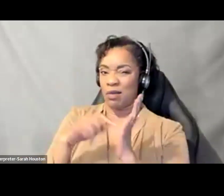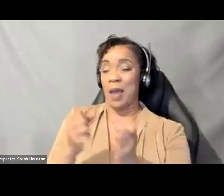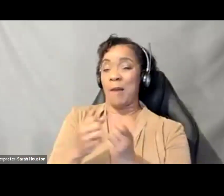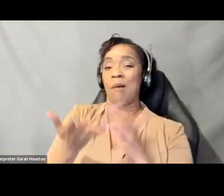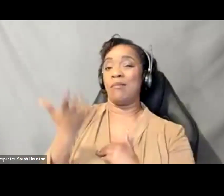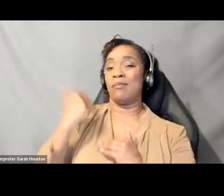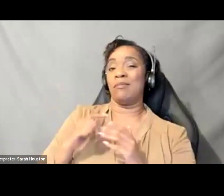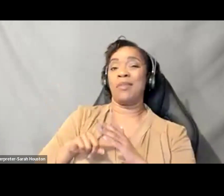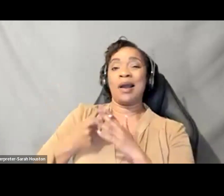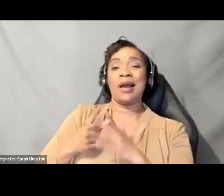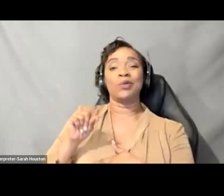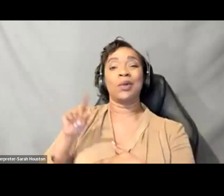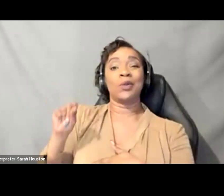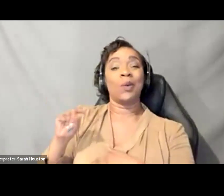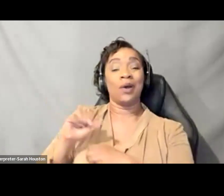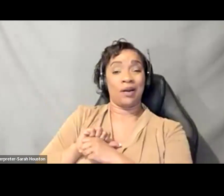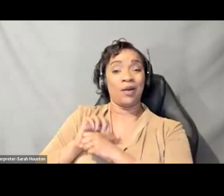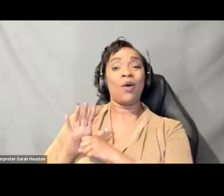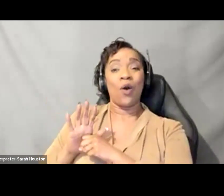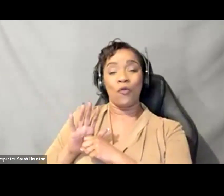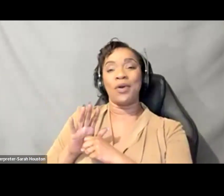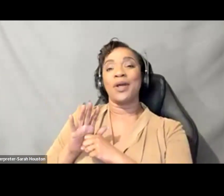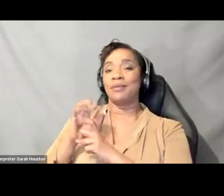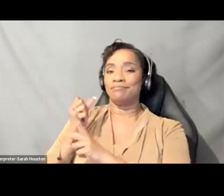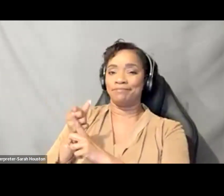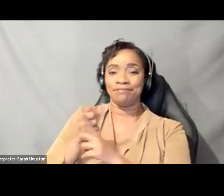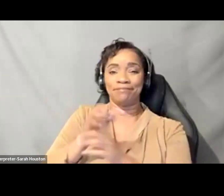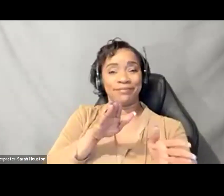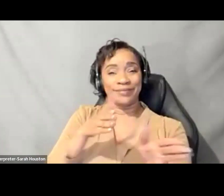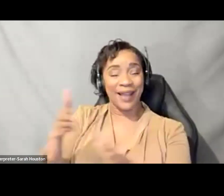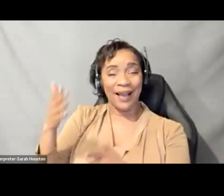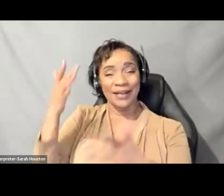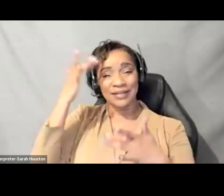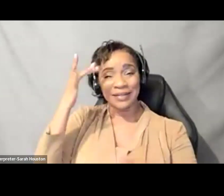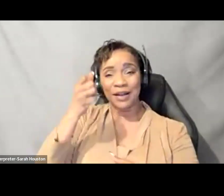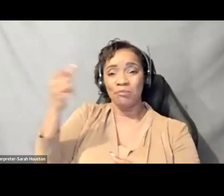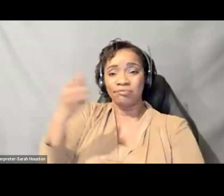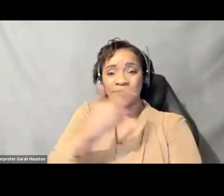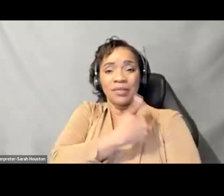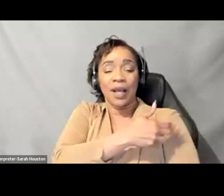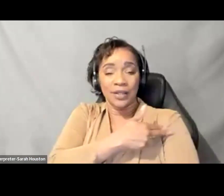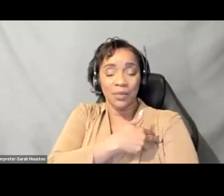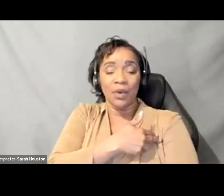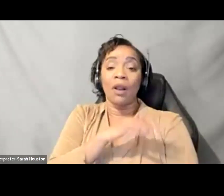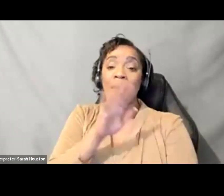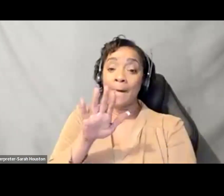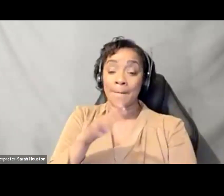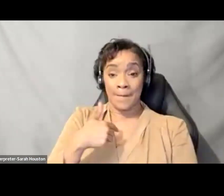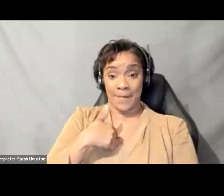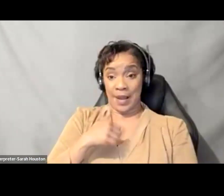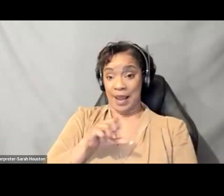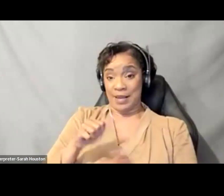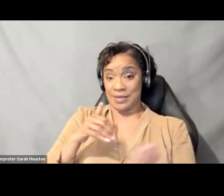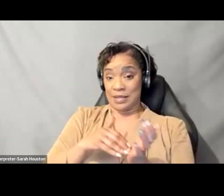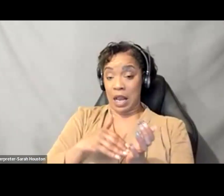of hospitalizations, deaths, unfortunately. And I will tell you, from a physician perspective, what I expected mostly